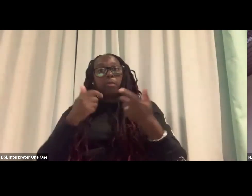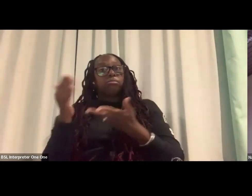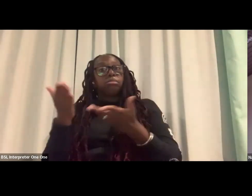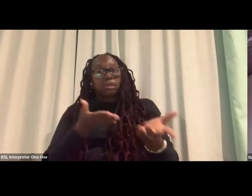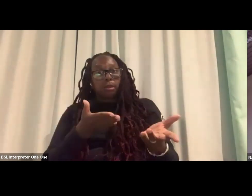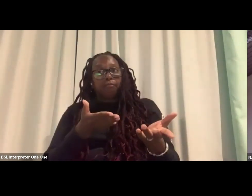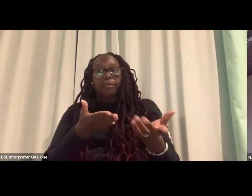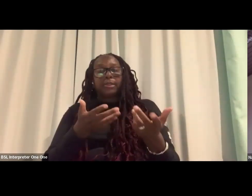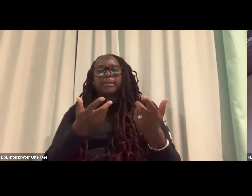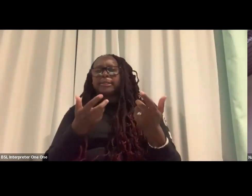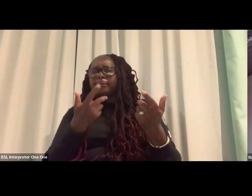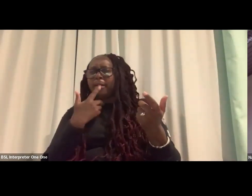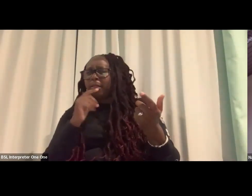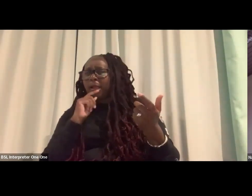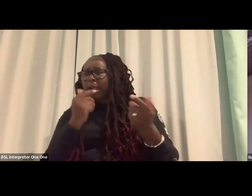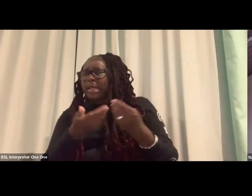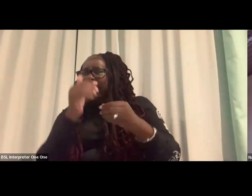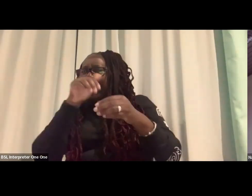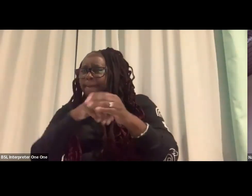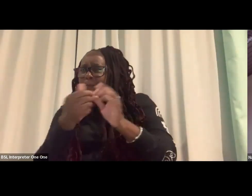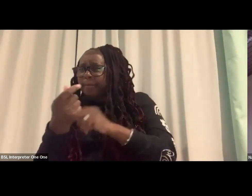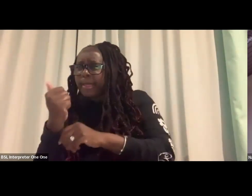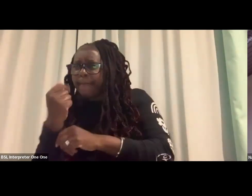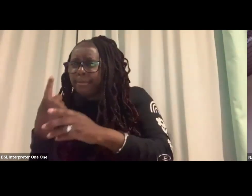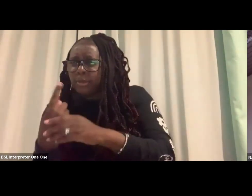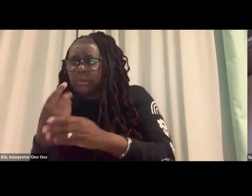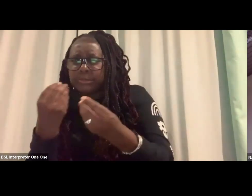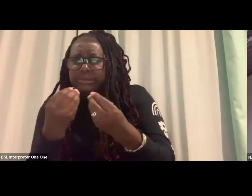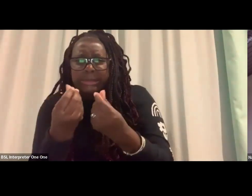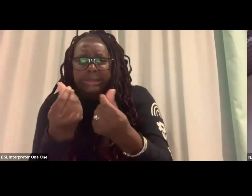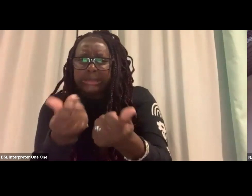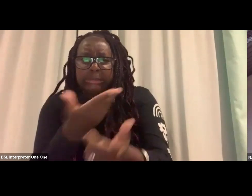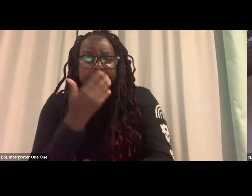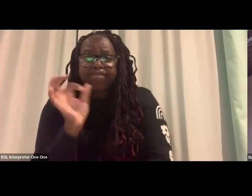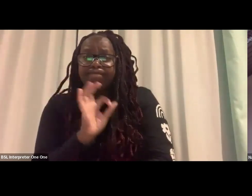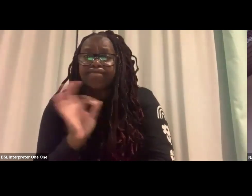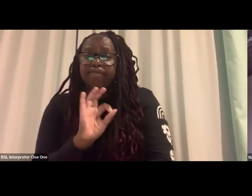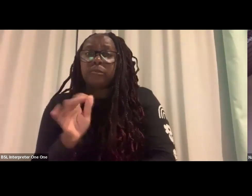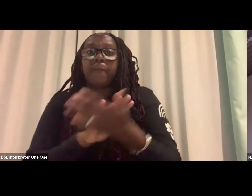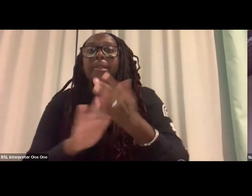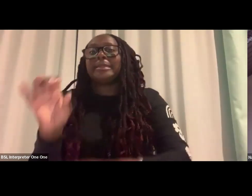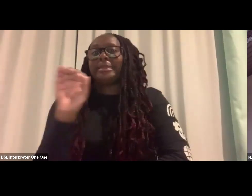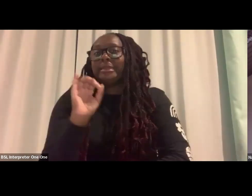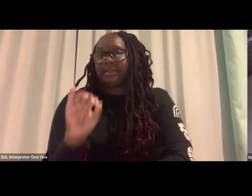won't have some inputs and outputs of materials, so it will score 0. And on the left